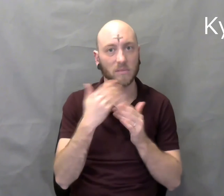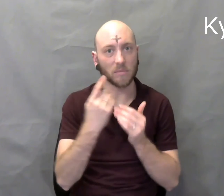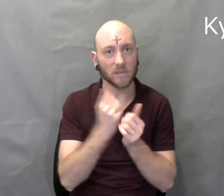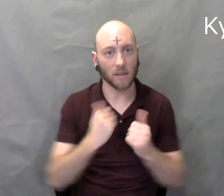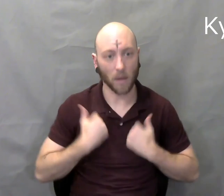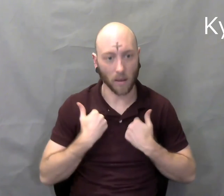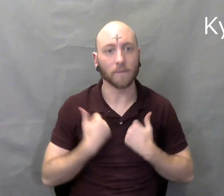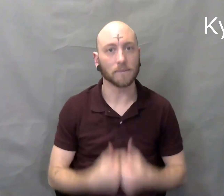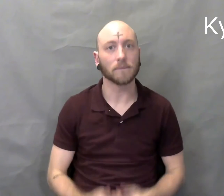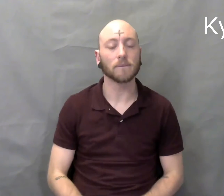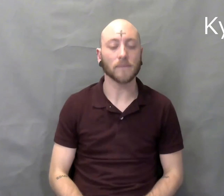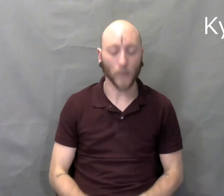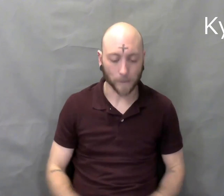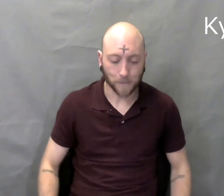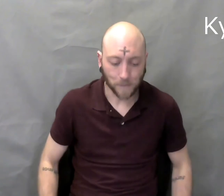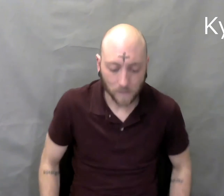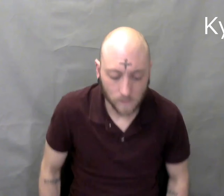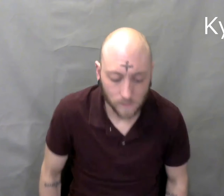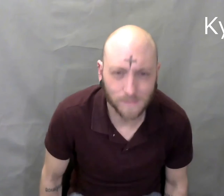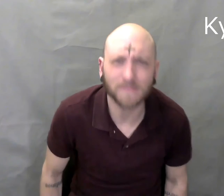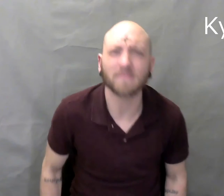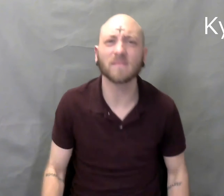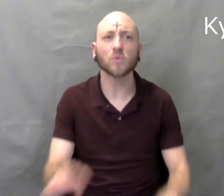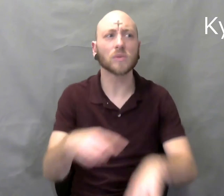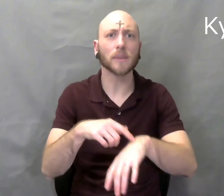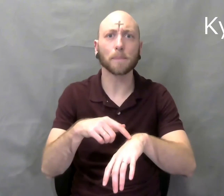So, how am I doing on time?